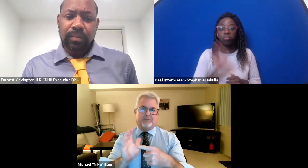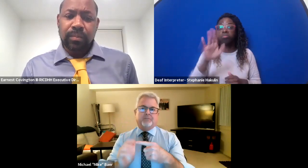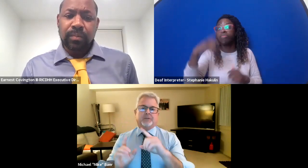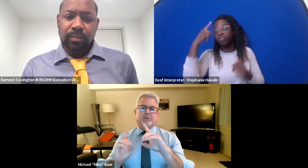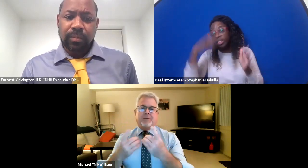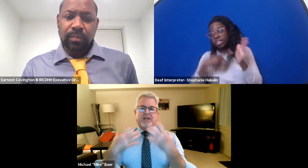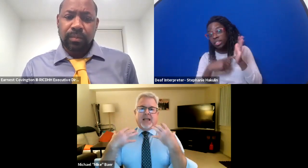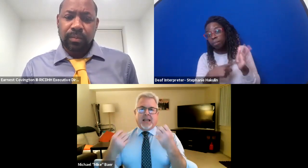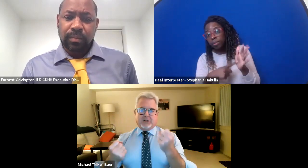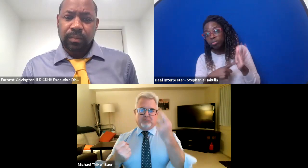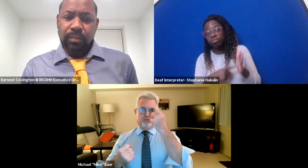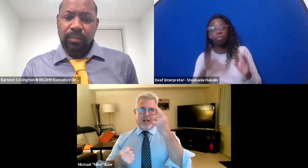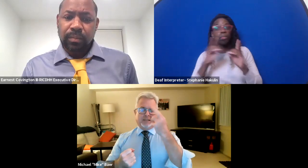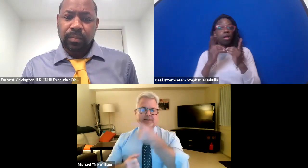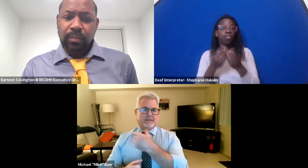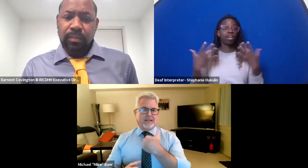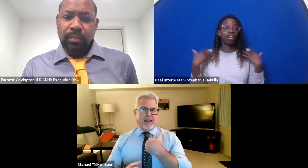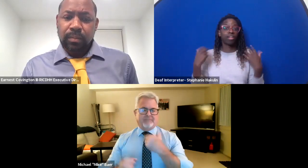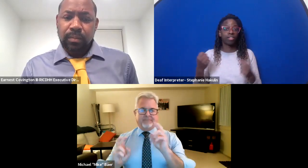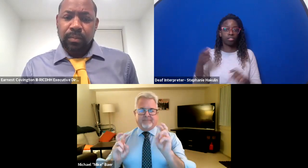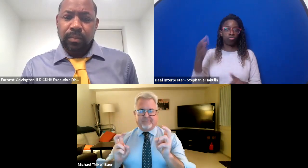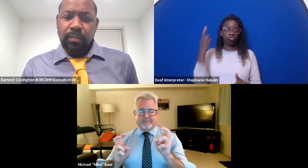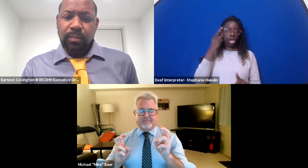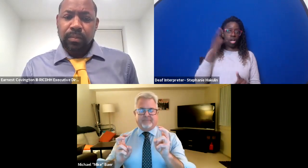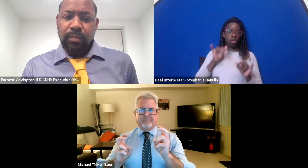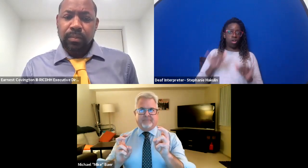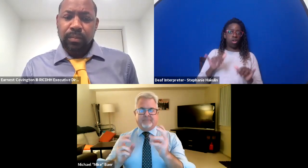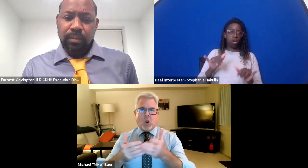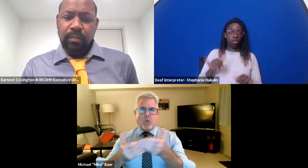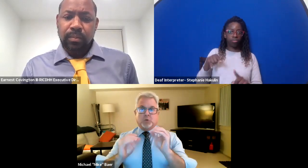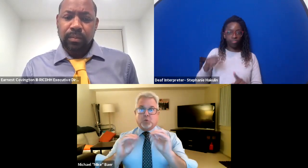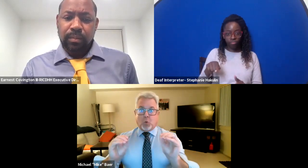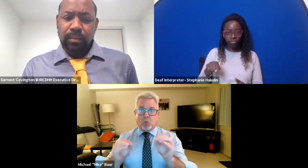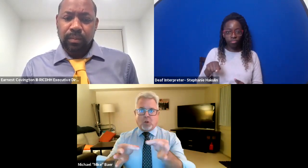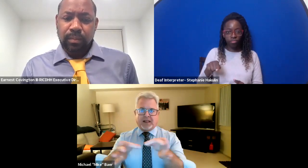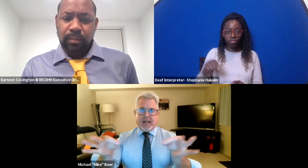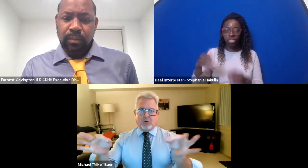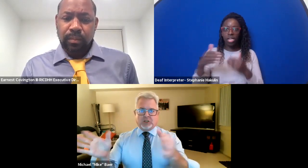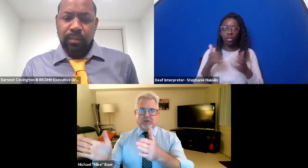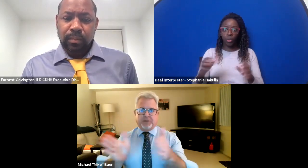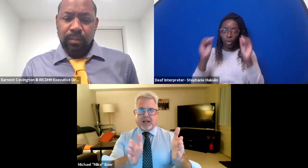push them to give more access. For example, they realized that they